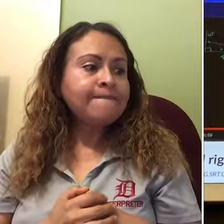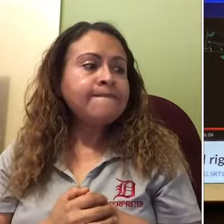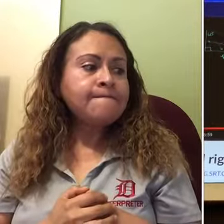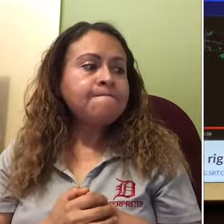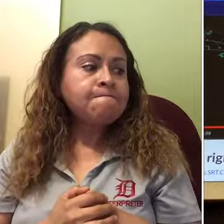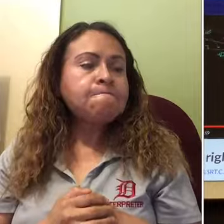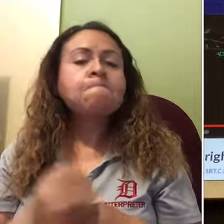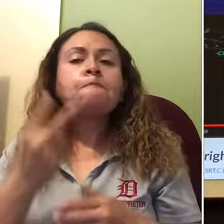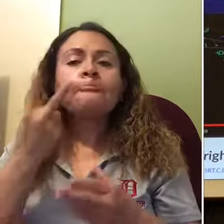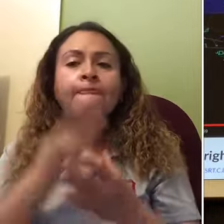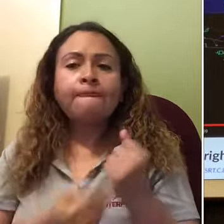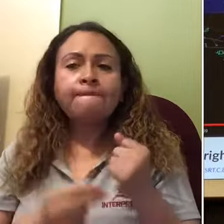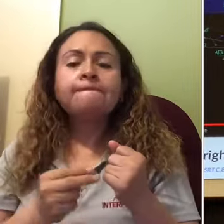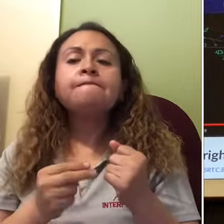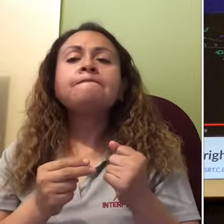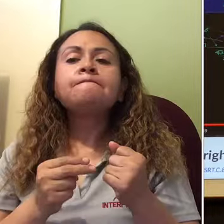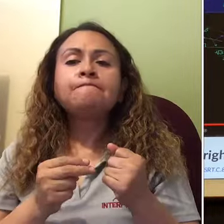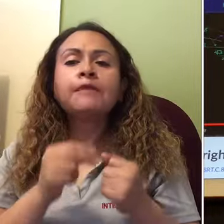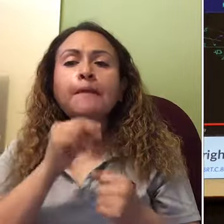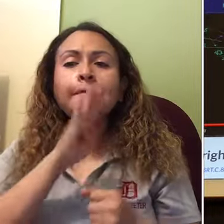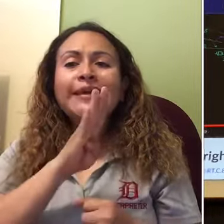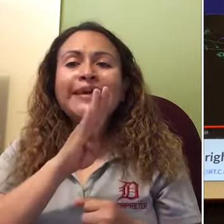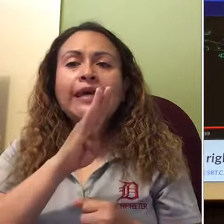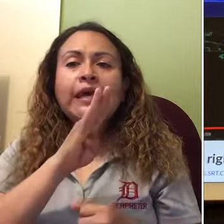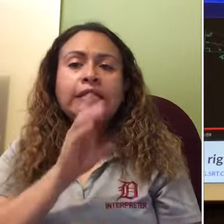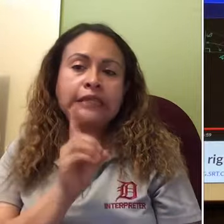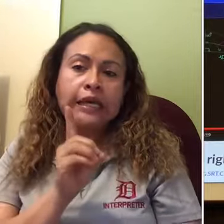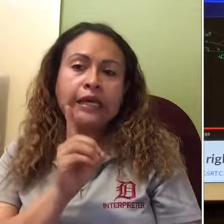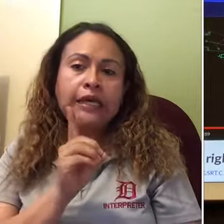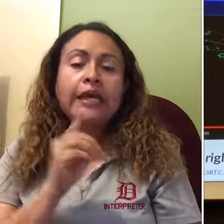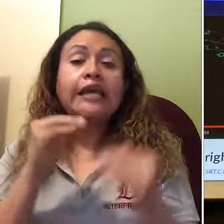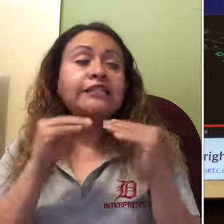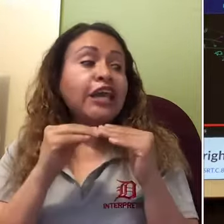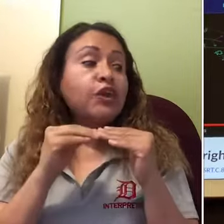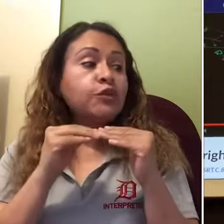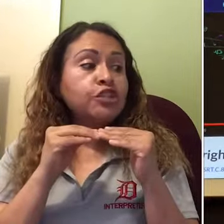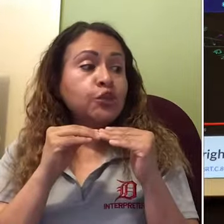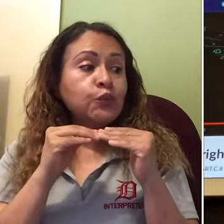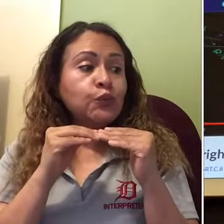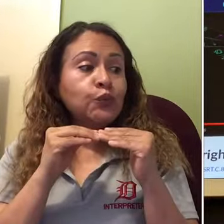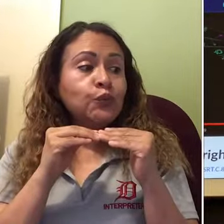of both sides. You get BD is equal to